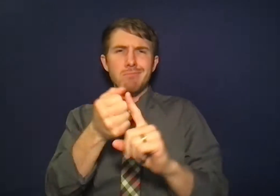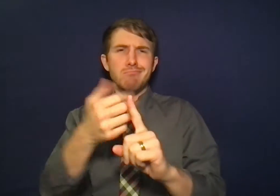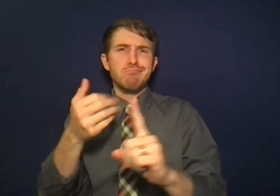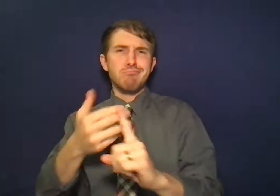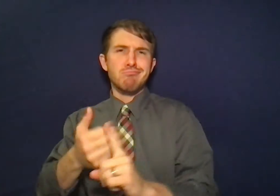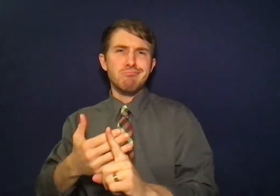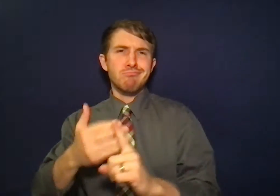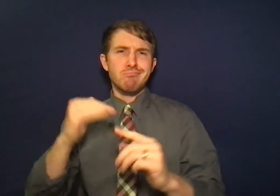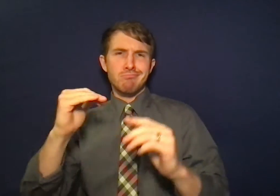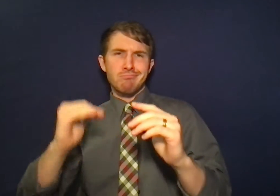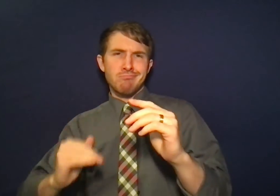below.